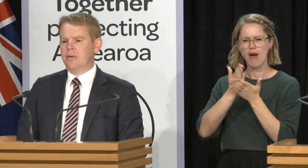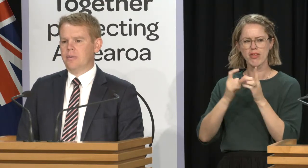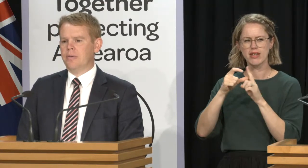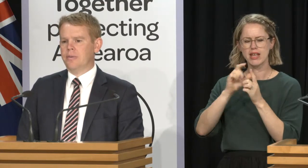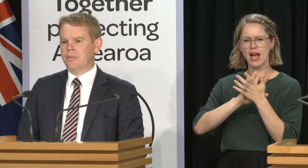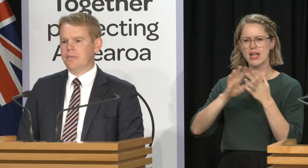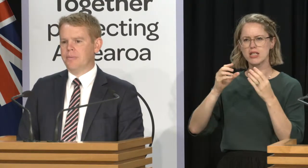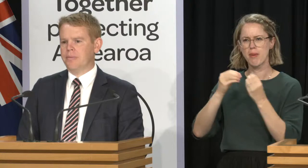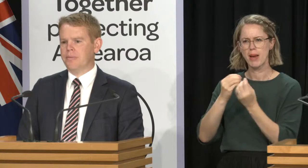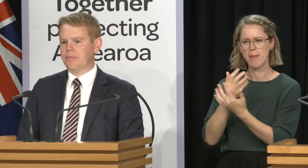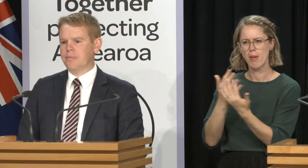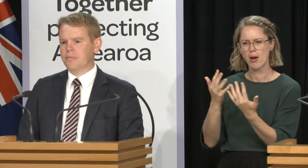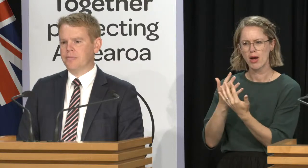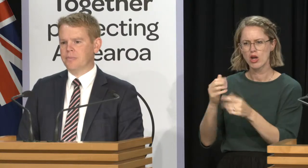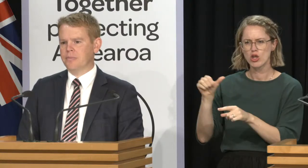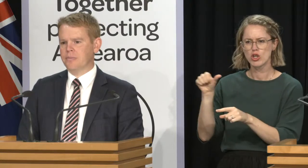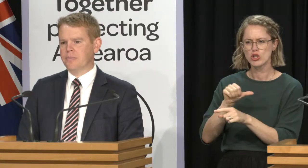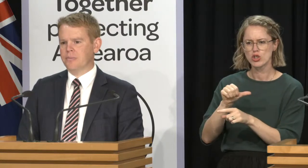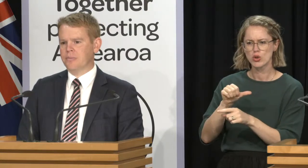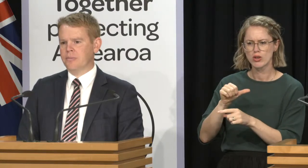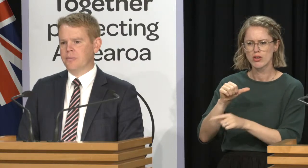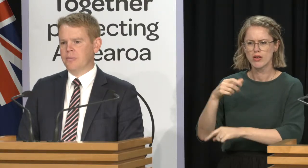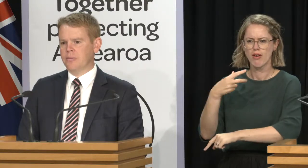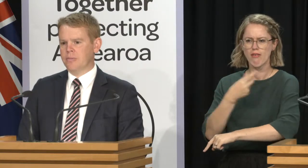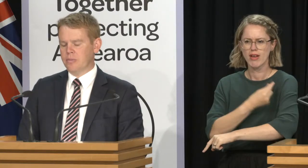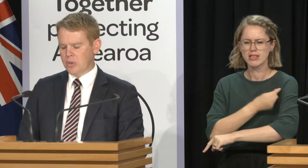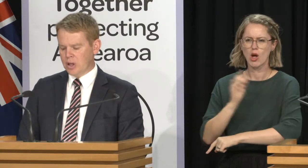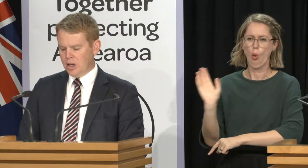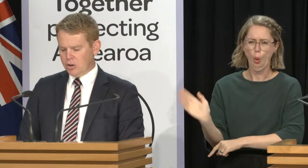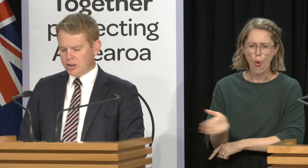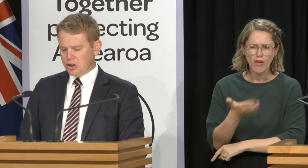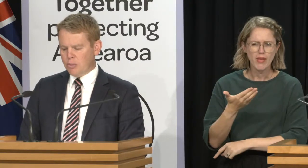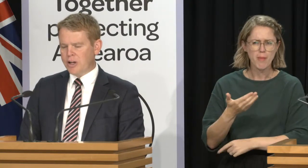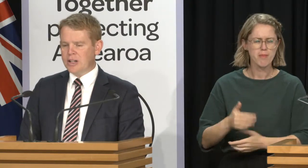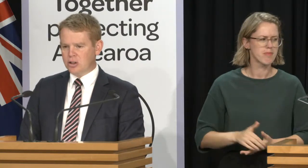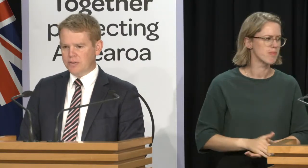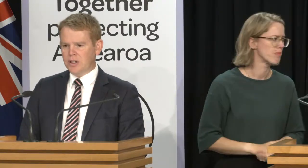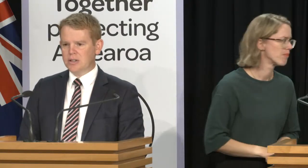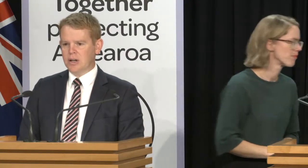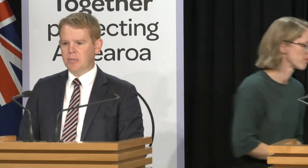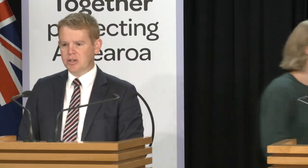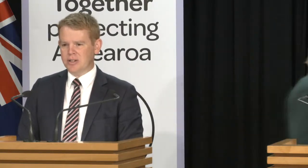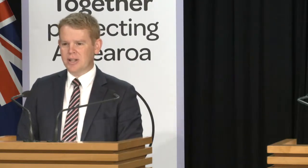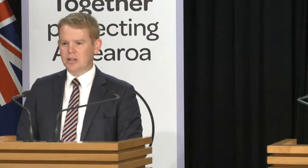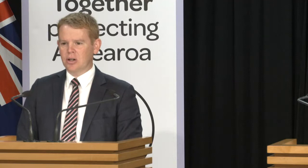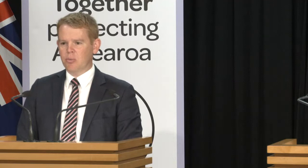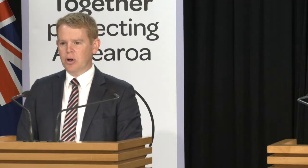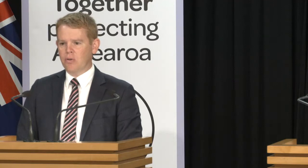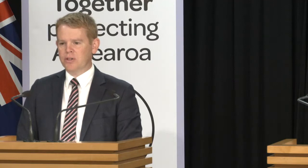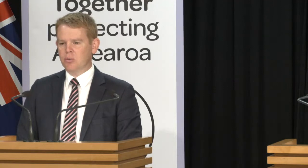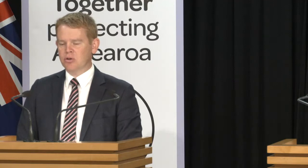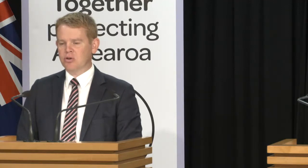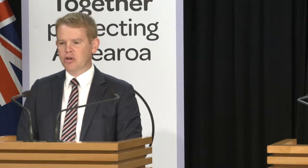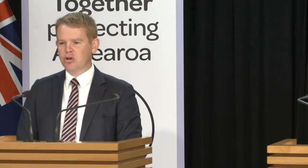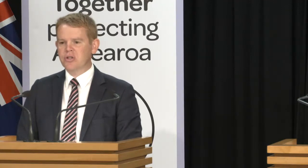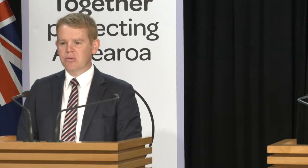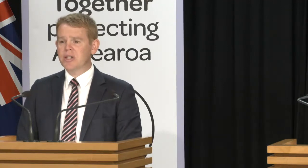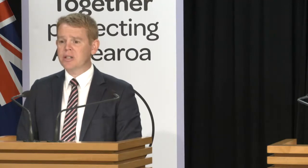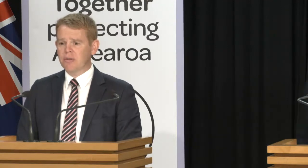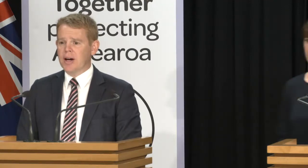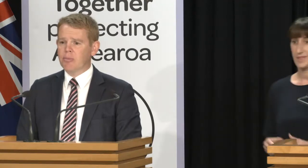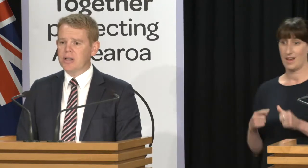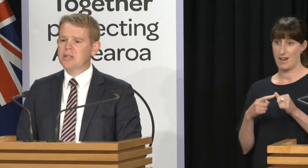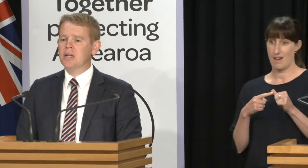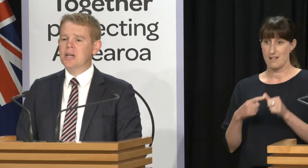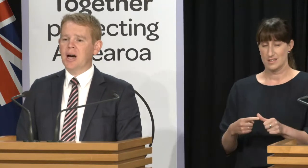vaccinating at that stage. Why not vaccinate more and really protect against outbreaks? Look, it's a combination of things. As I said, we obviously want to reduce the